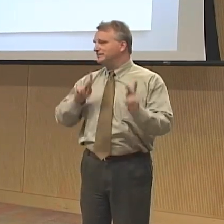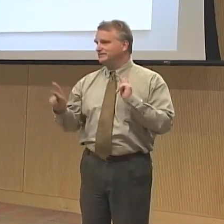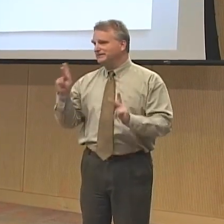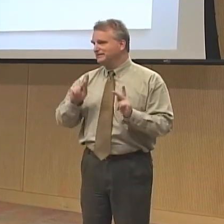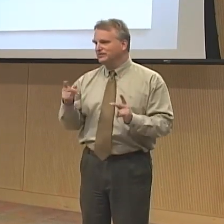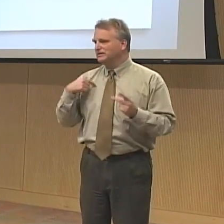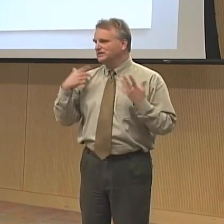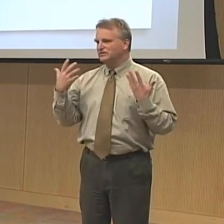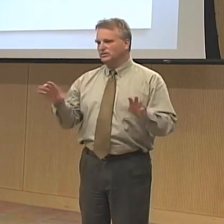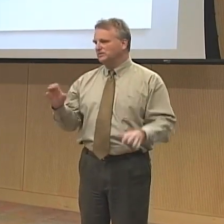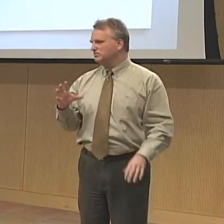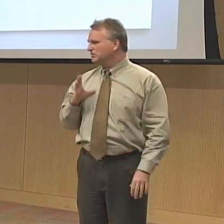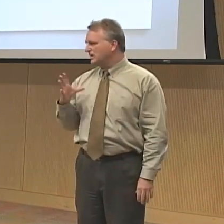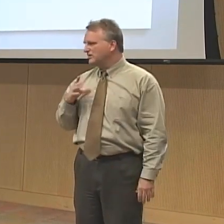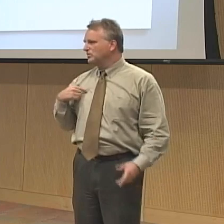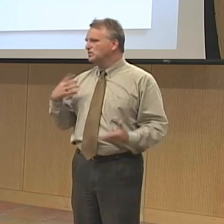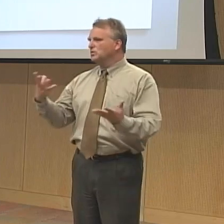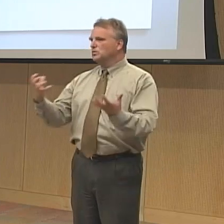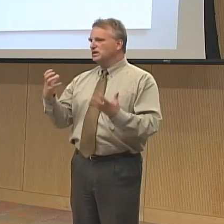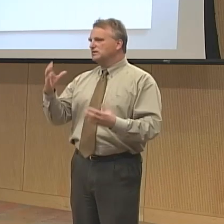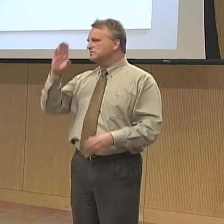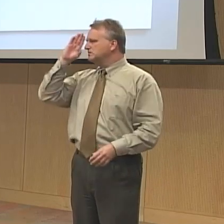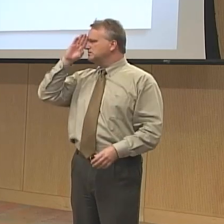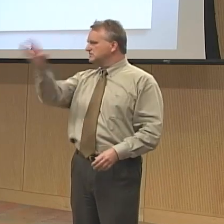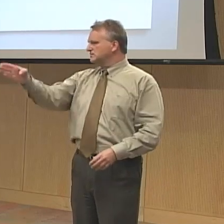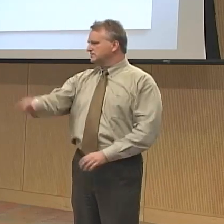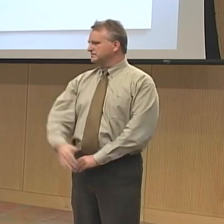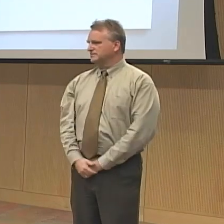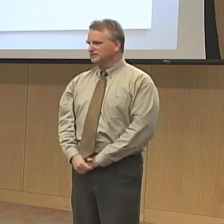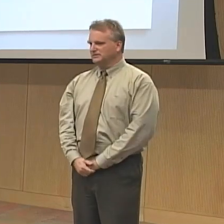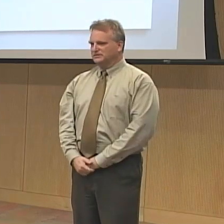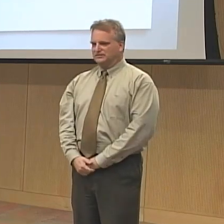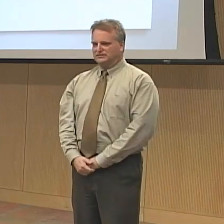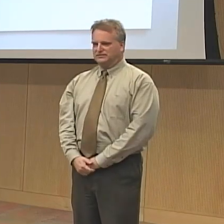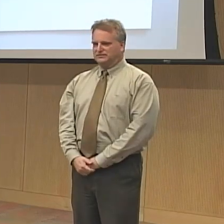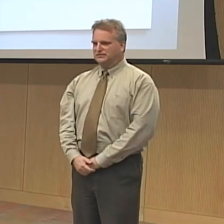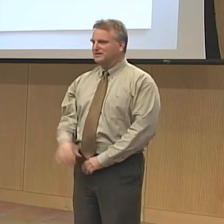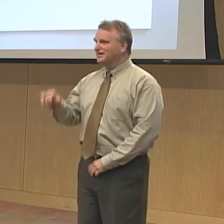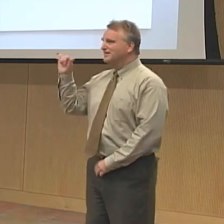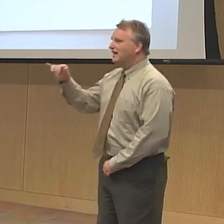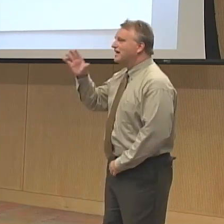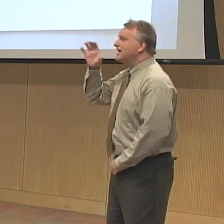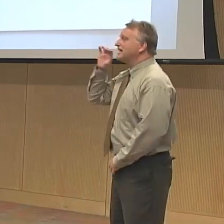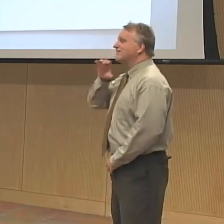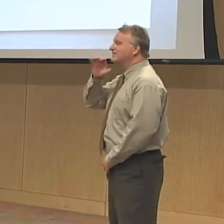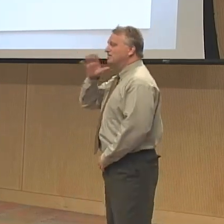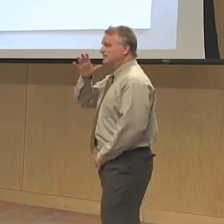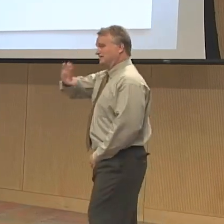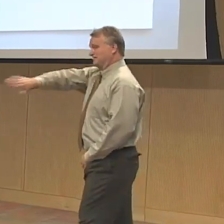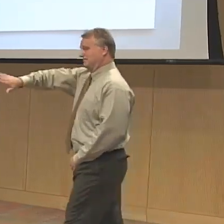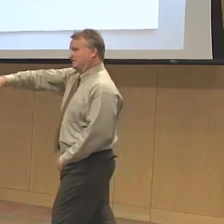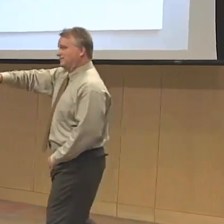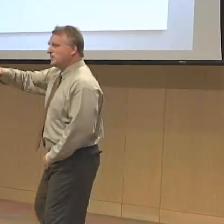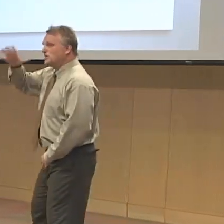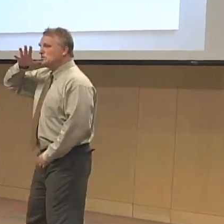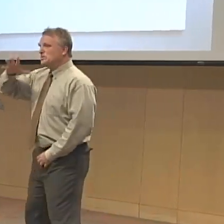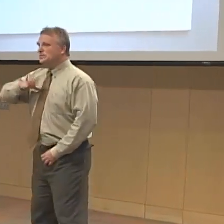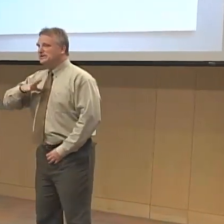Deaf people don't want to be so proper. They'd rather have information shared directly. If you're talking about the cafeteria